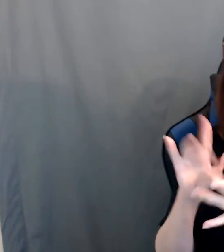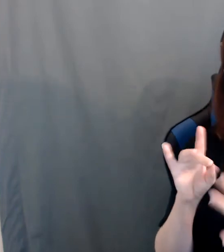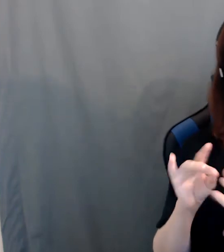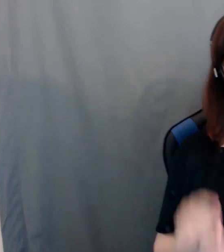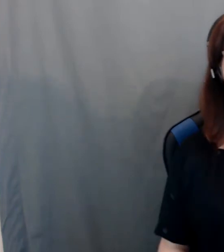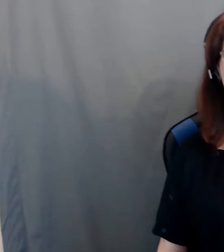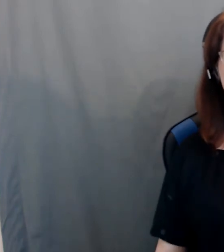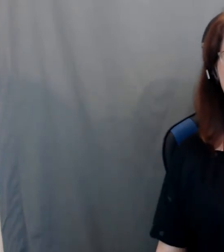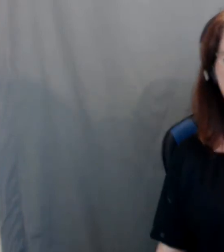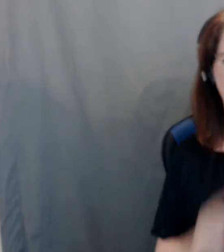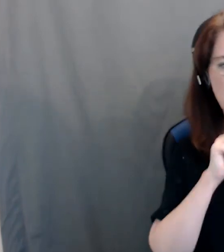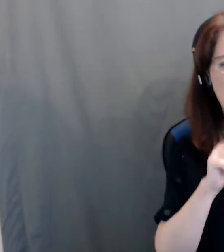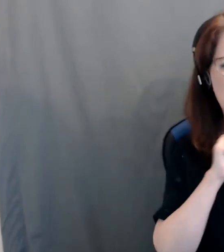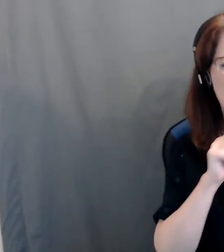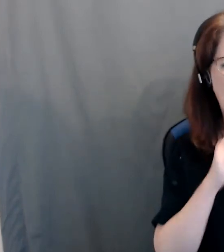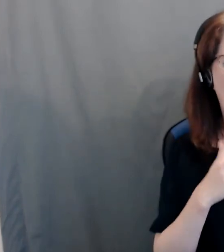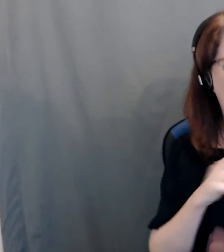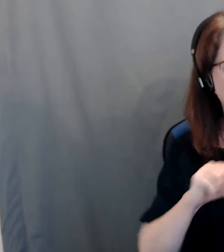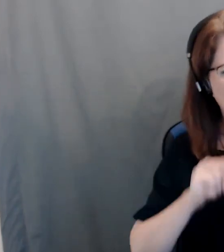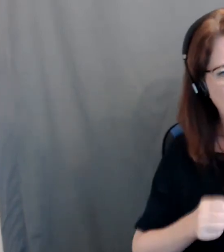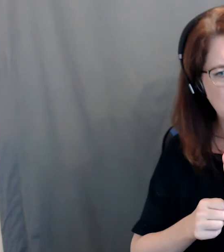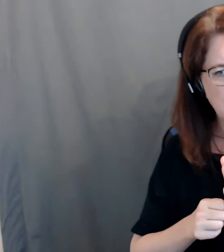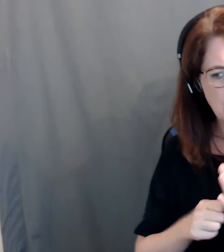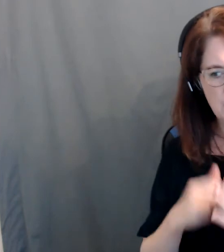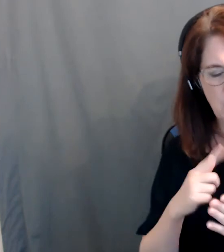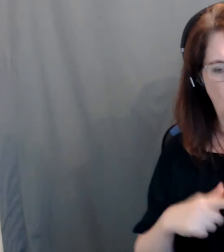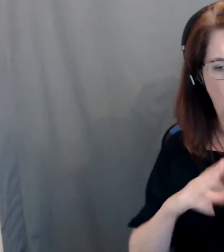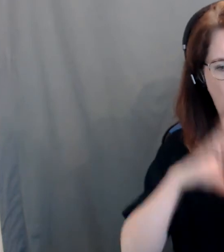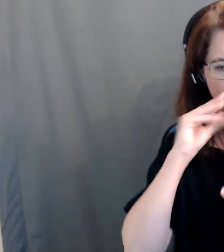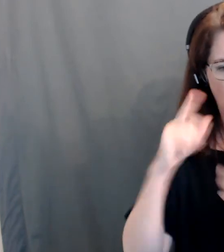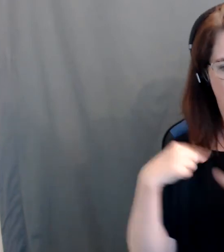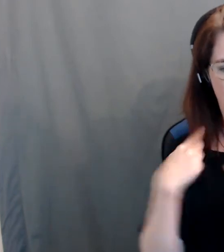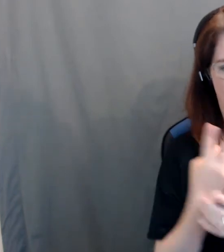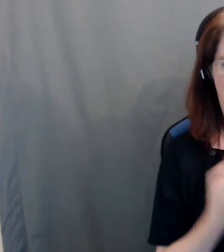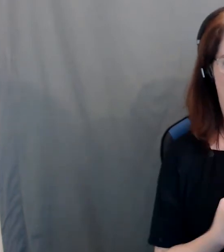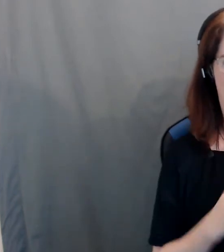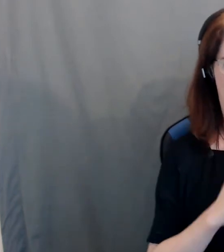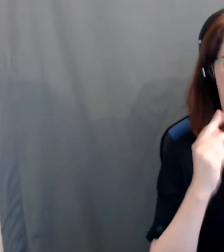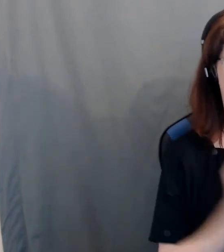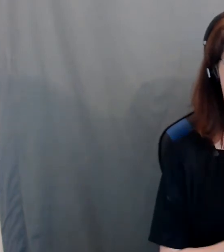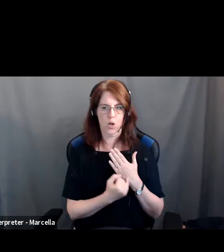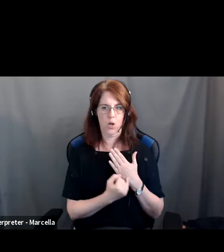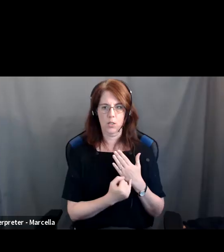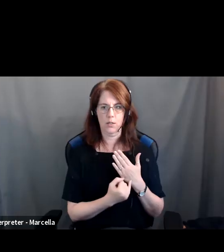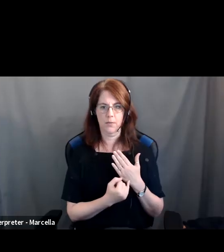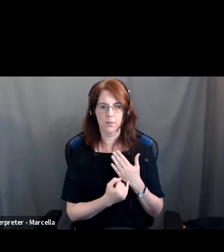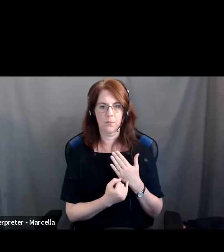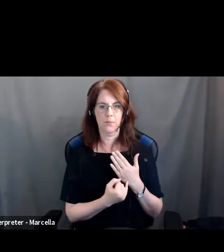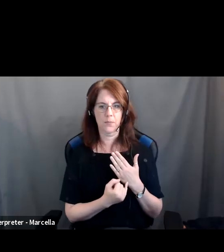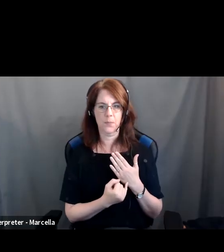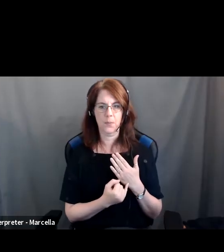But I think what I really want to emphasize and what we've learned from both projects, oh, I'm not on my video,